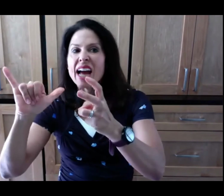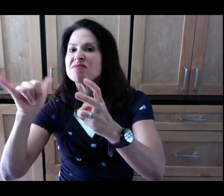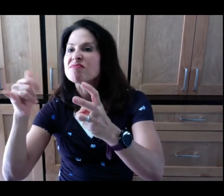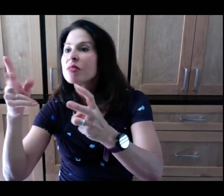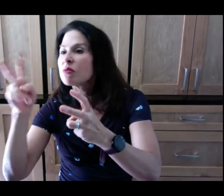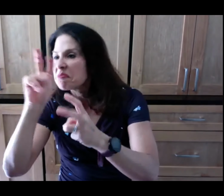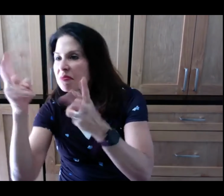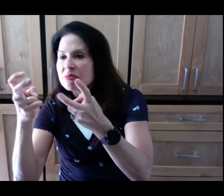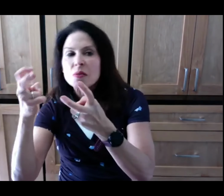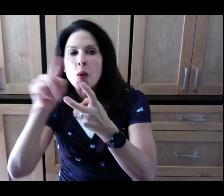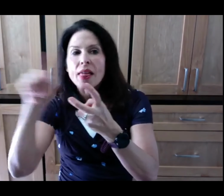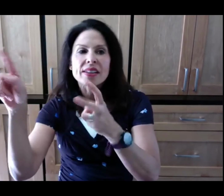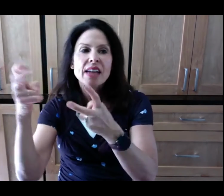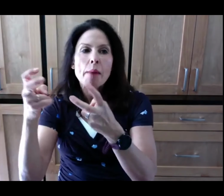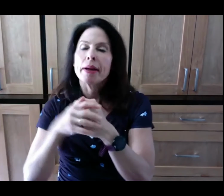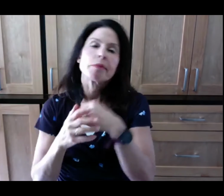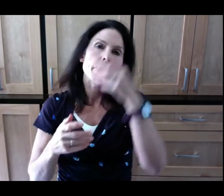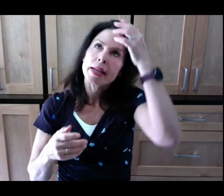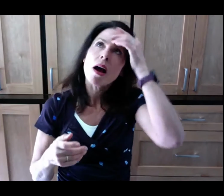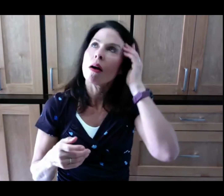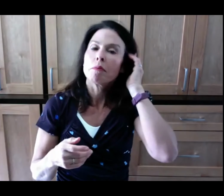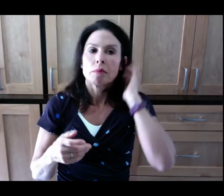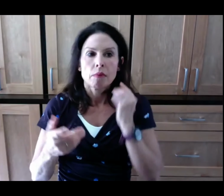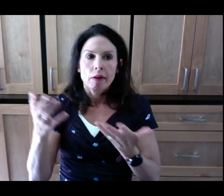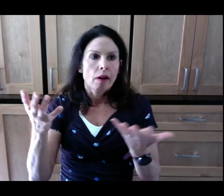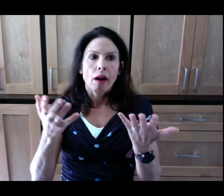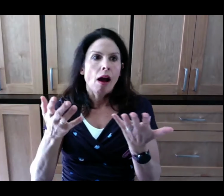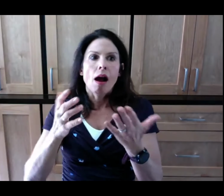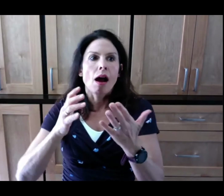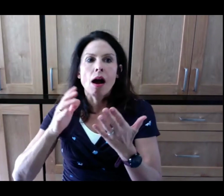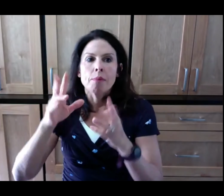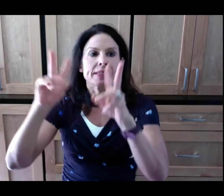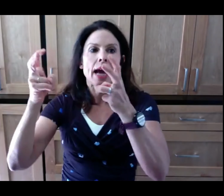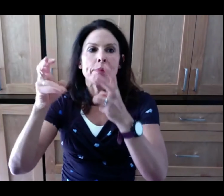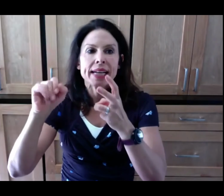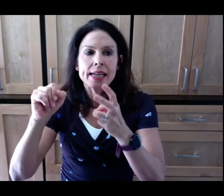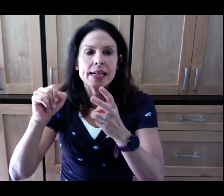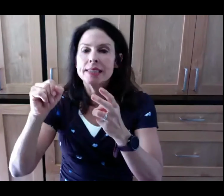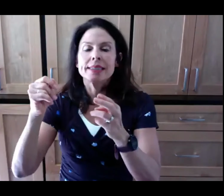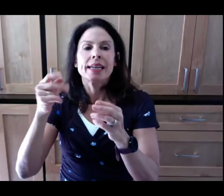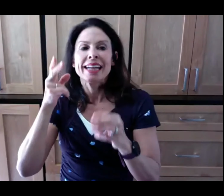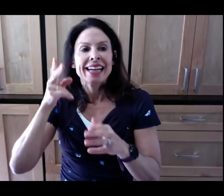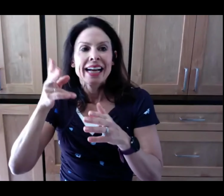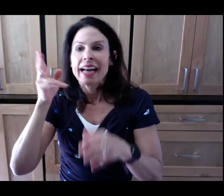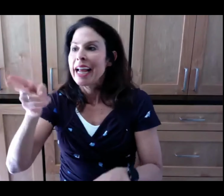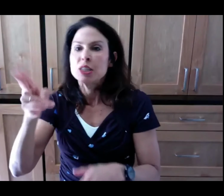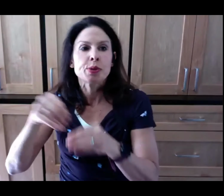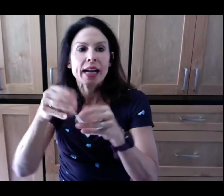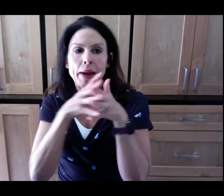And maybe you can put the topics there so the students can see the topics. Like, I don't know, a topic could be something